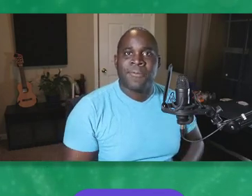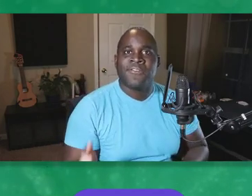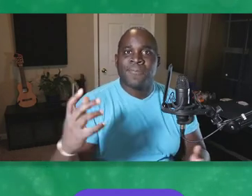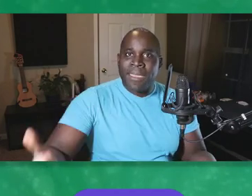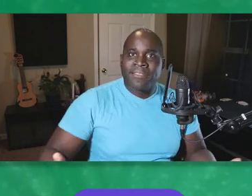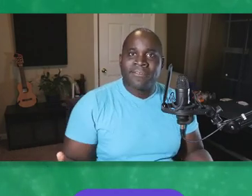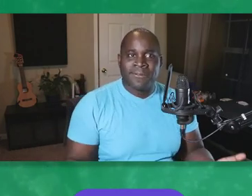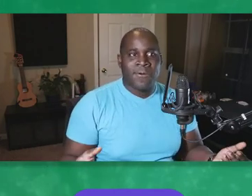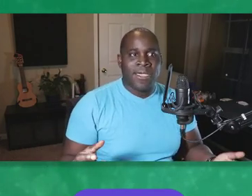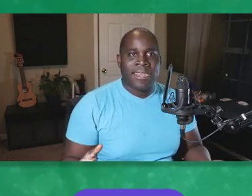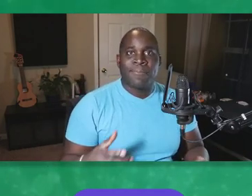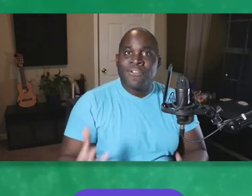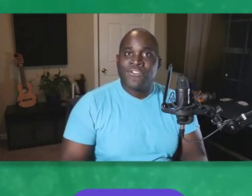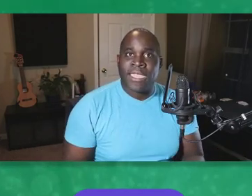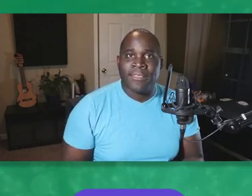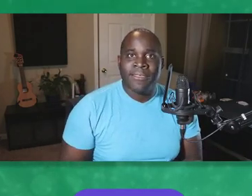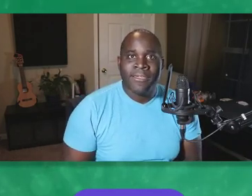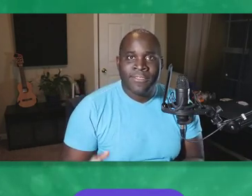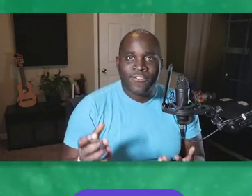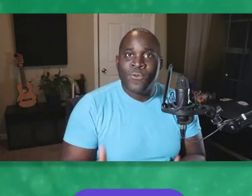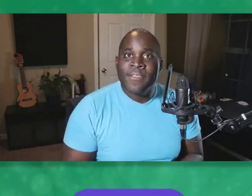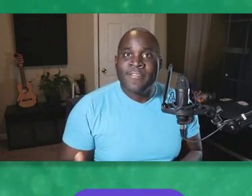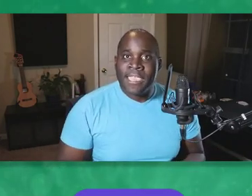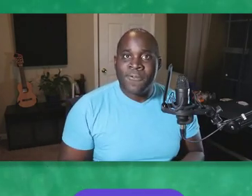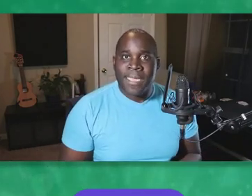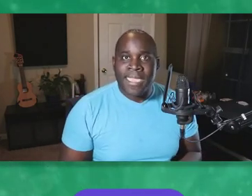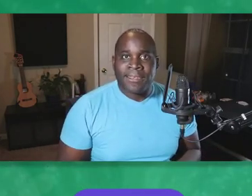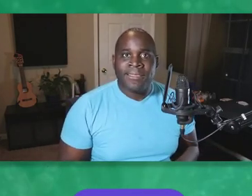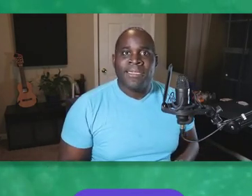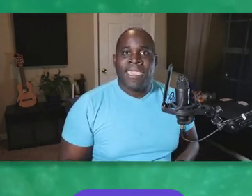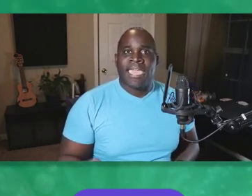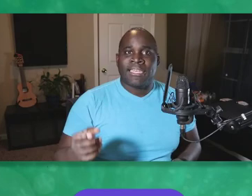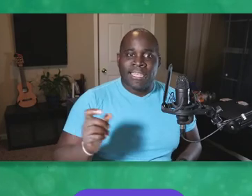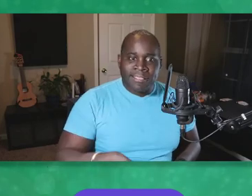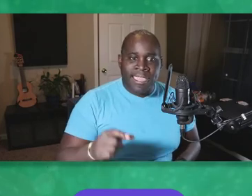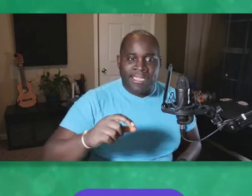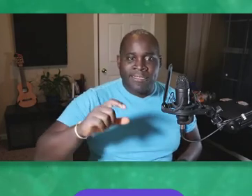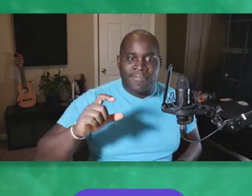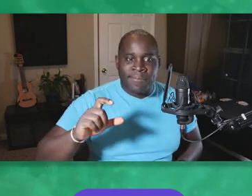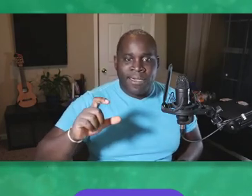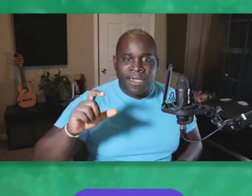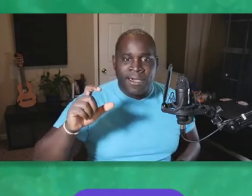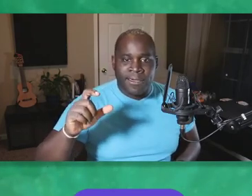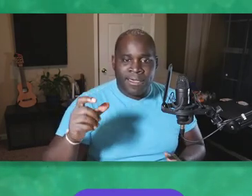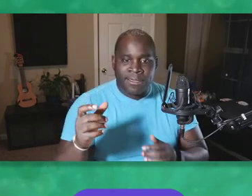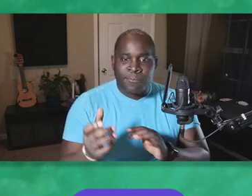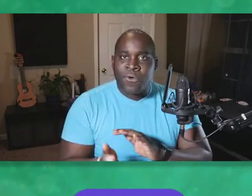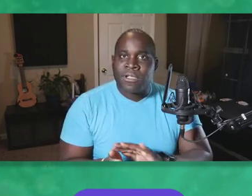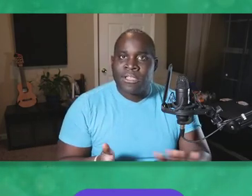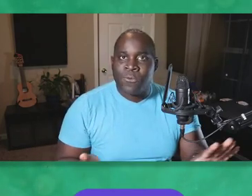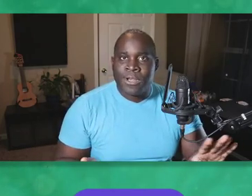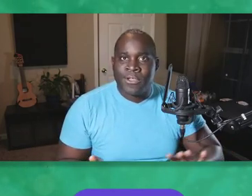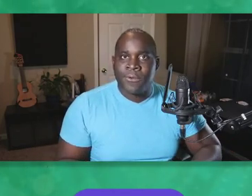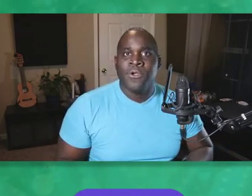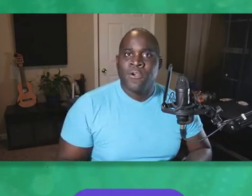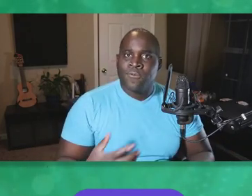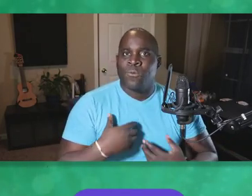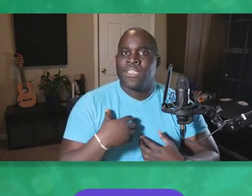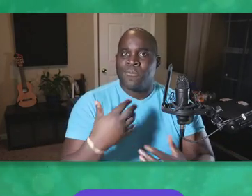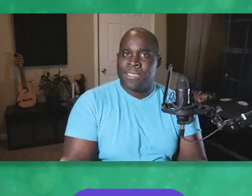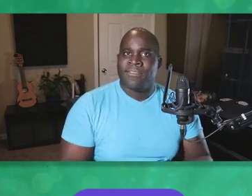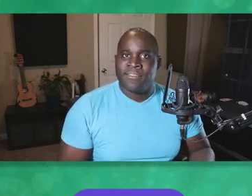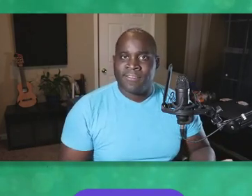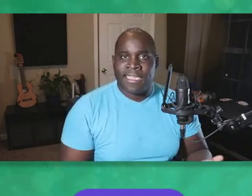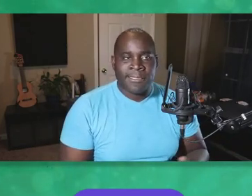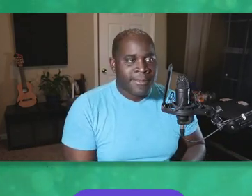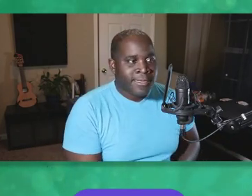end can respect or appreciate the choices that you made, and let that give them a more clear window for what